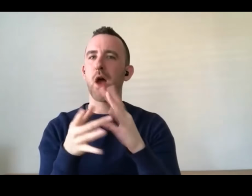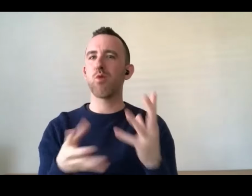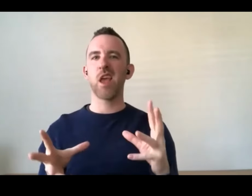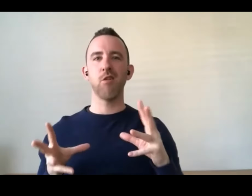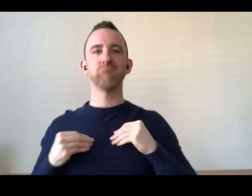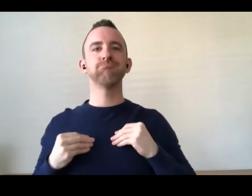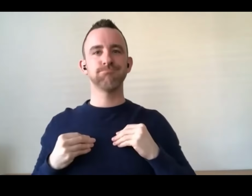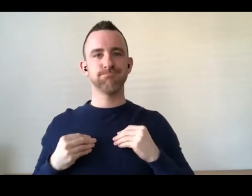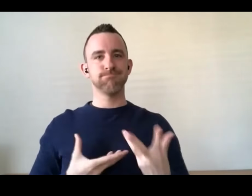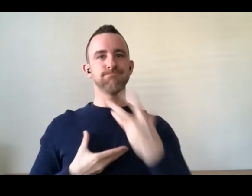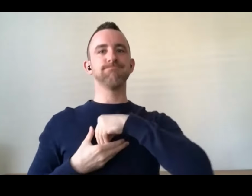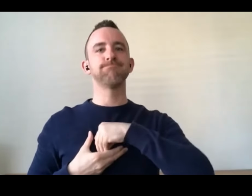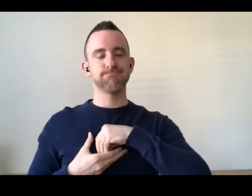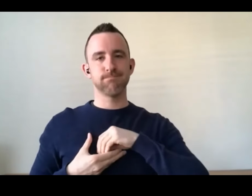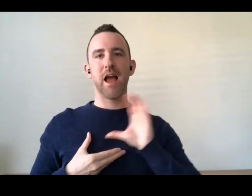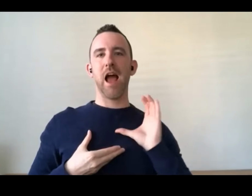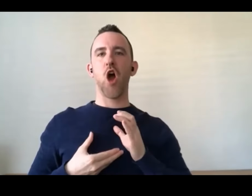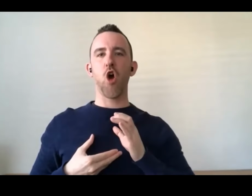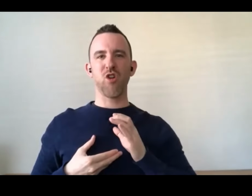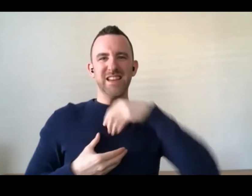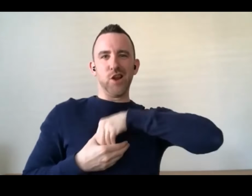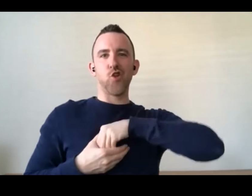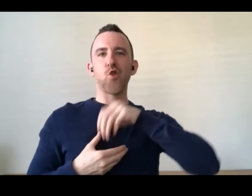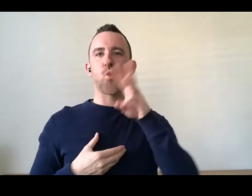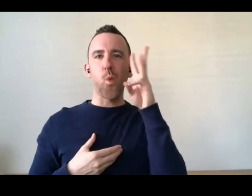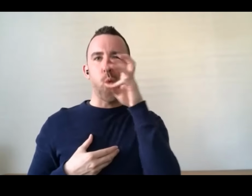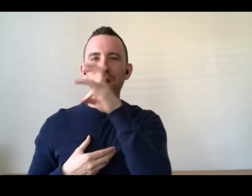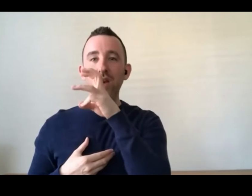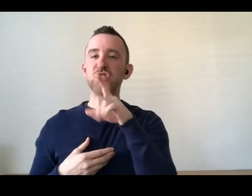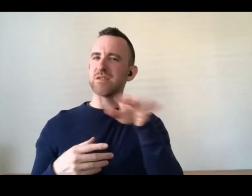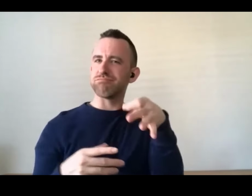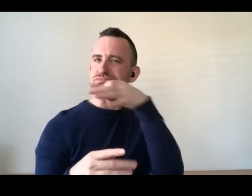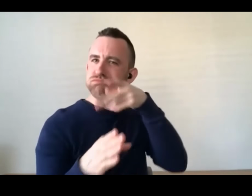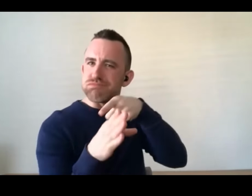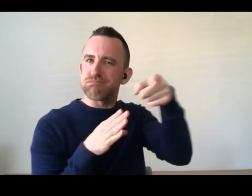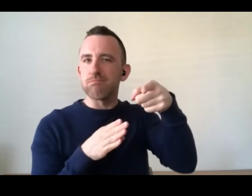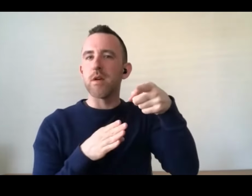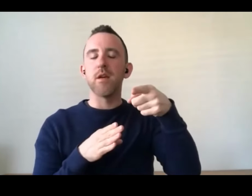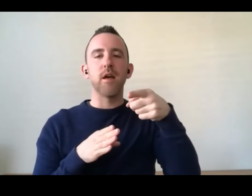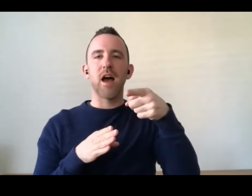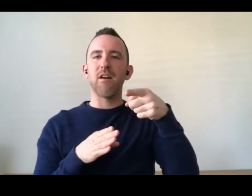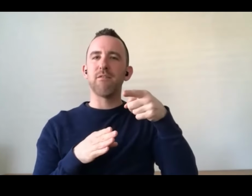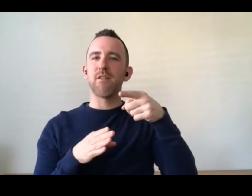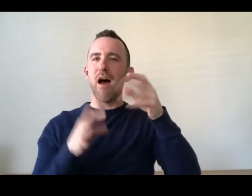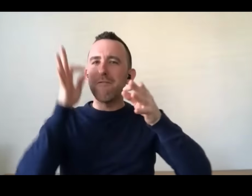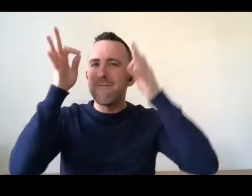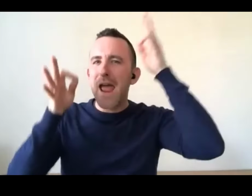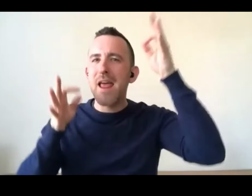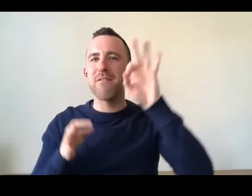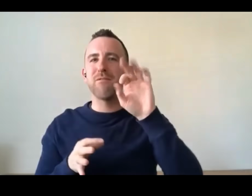and we're so privileged to have her. She is an expert in this topic of fantasy and all